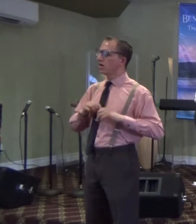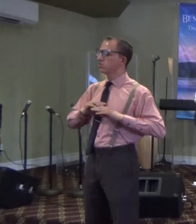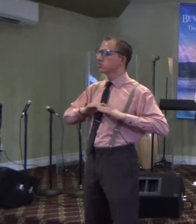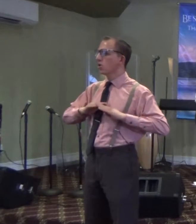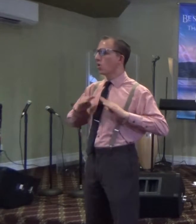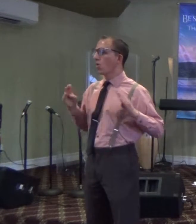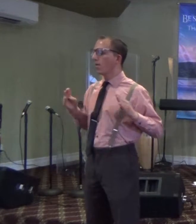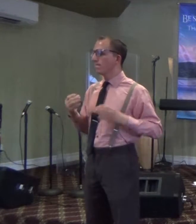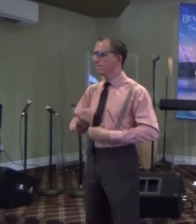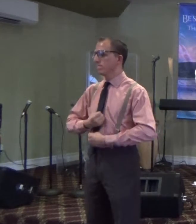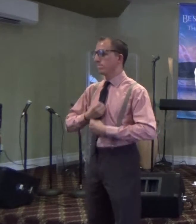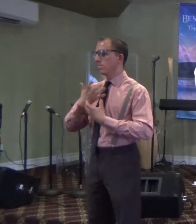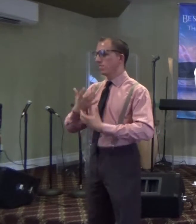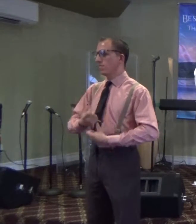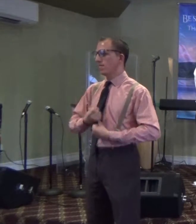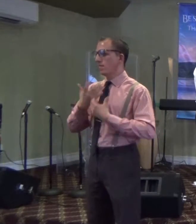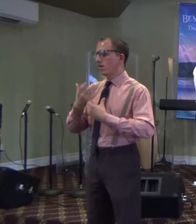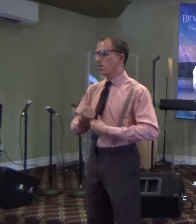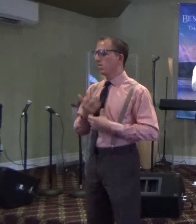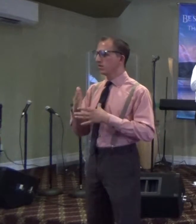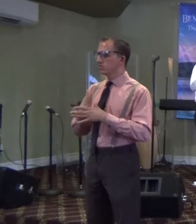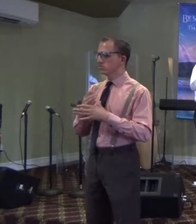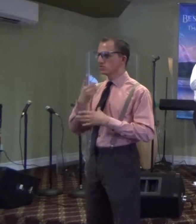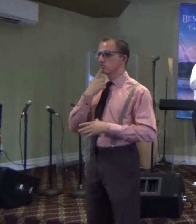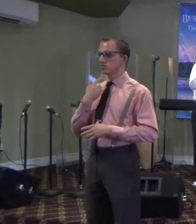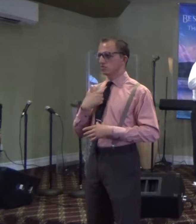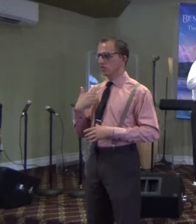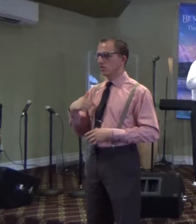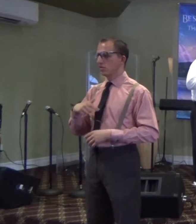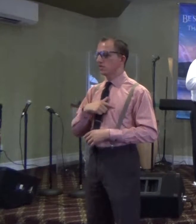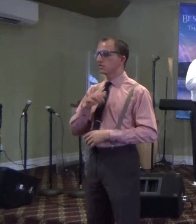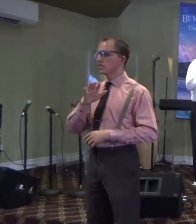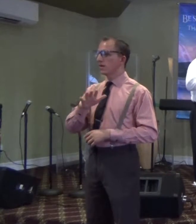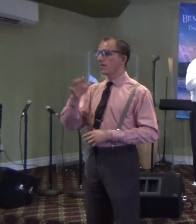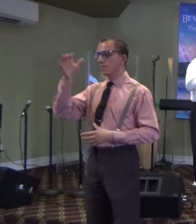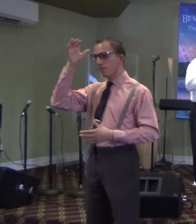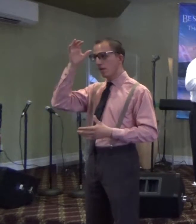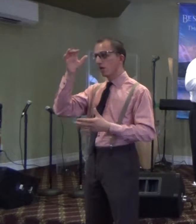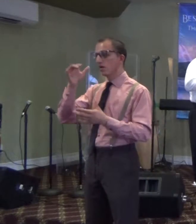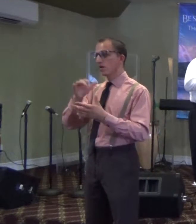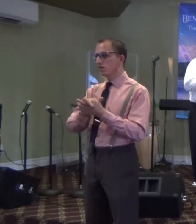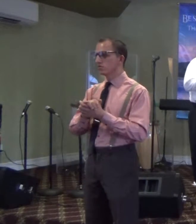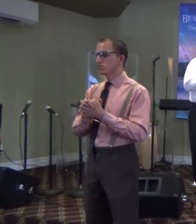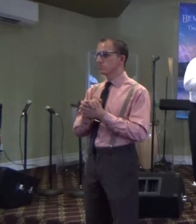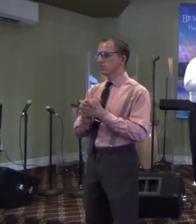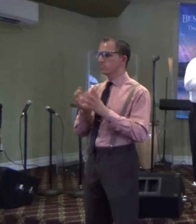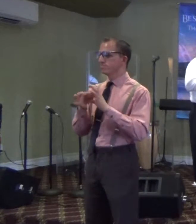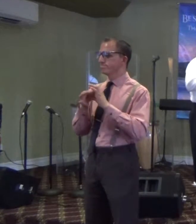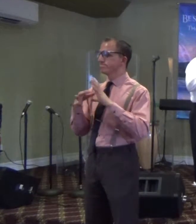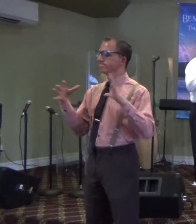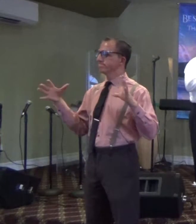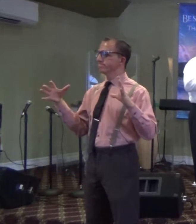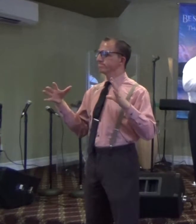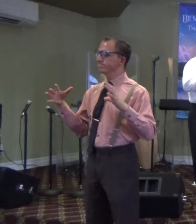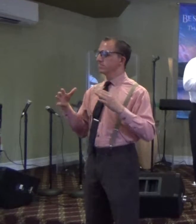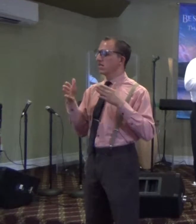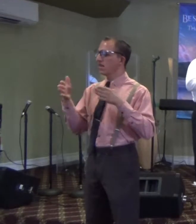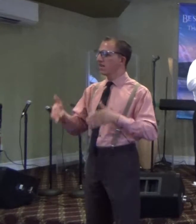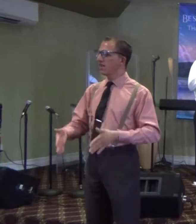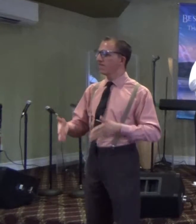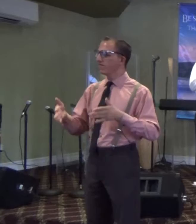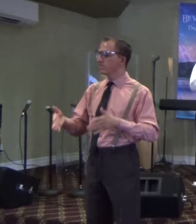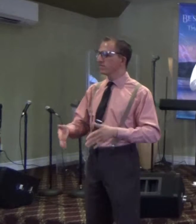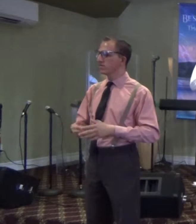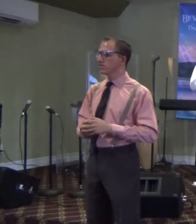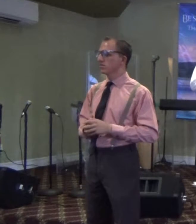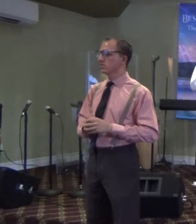opened her heart y nos dijo and told us que su esposo la había that abandonado, her husband had abandoned her, de el padre